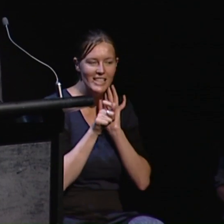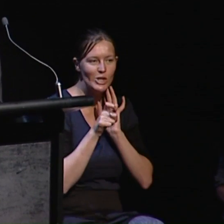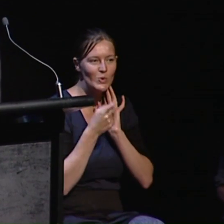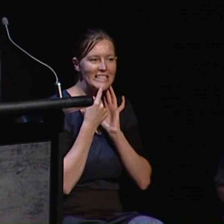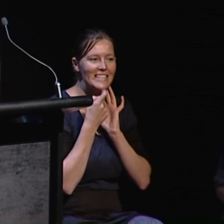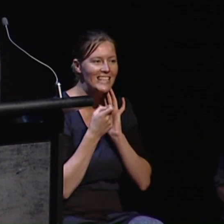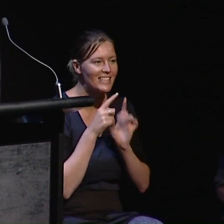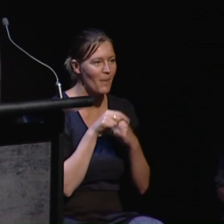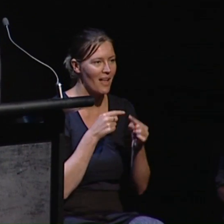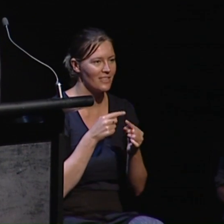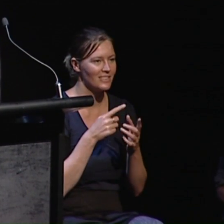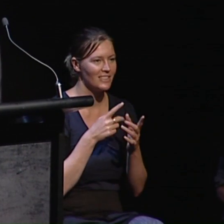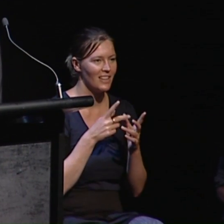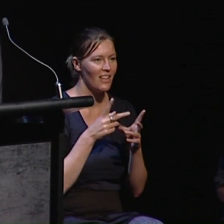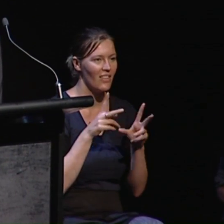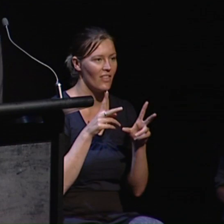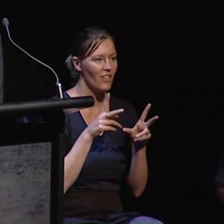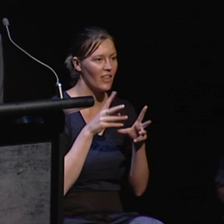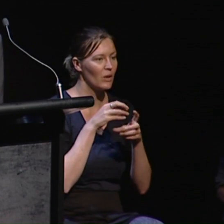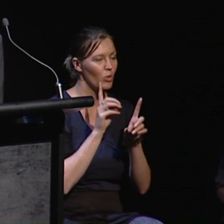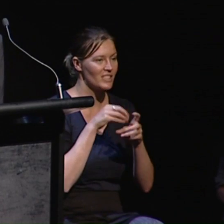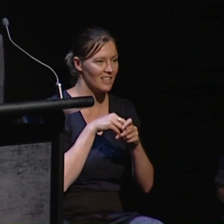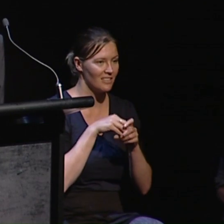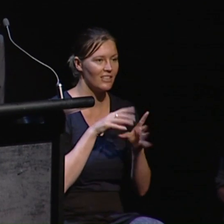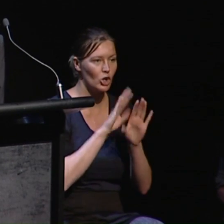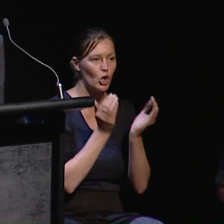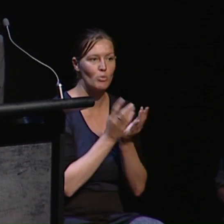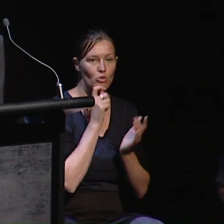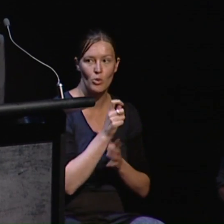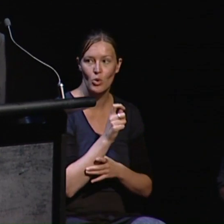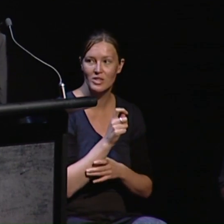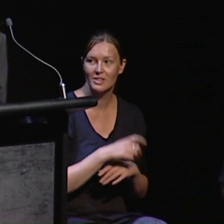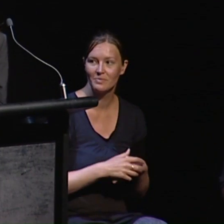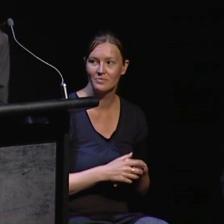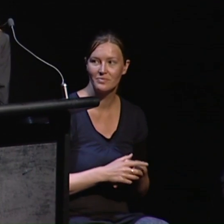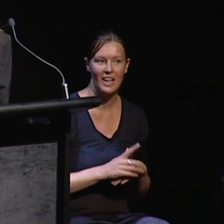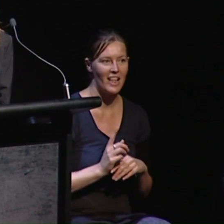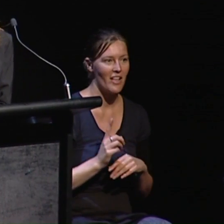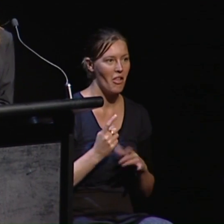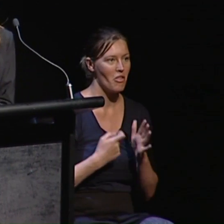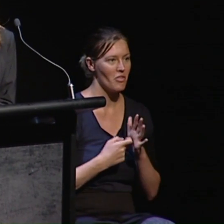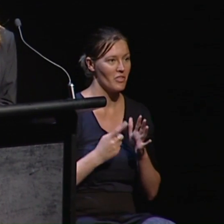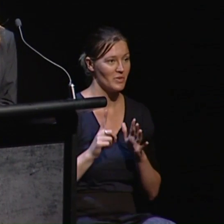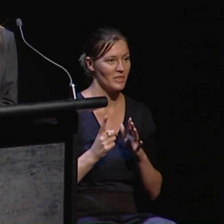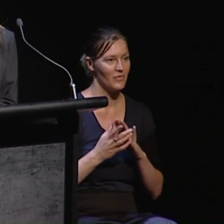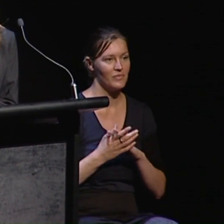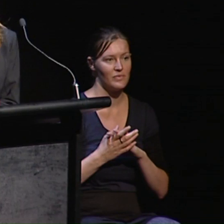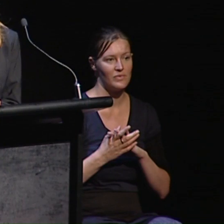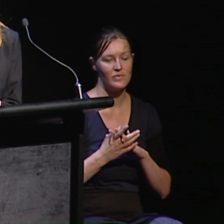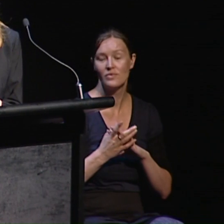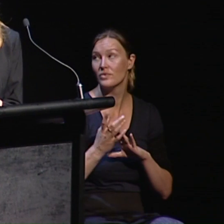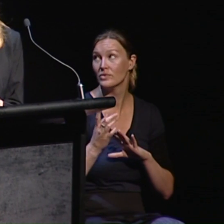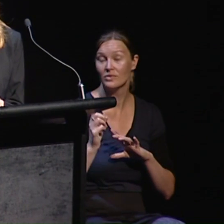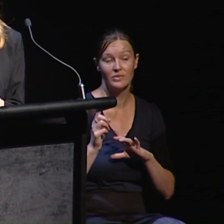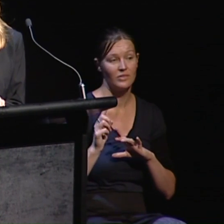of the conclusions of the global report. This is the first Ralph has heard of them, so we'll have to wait and see. I should